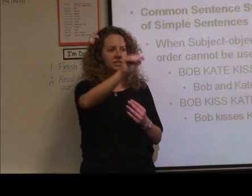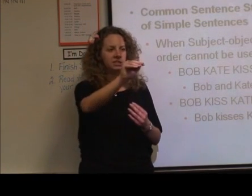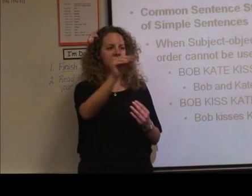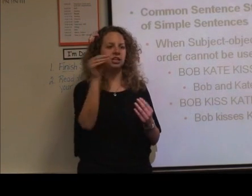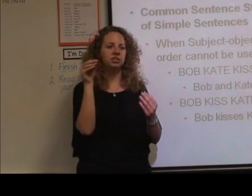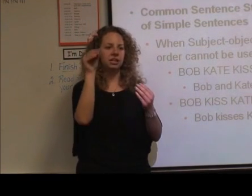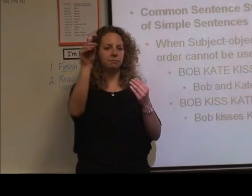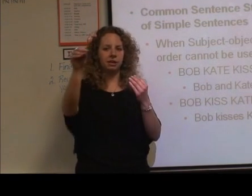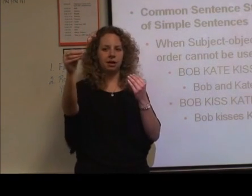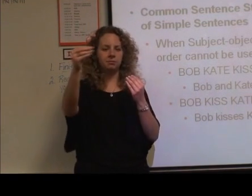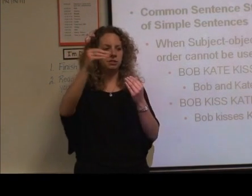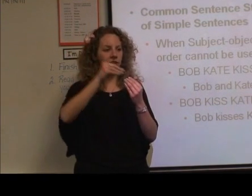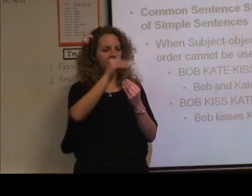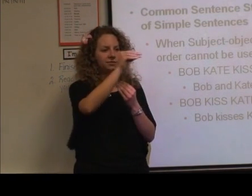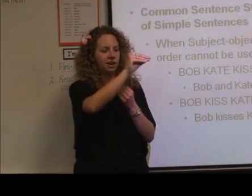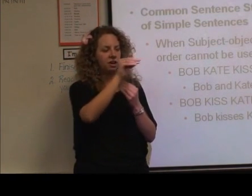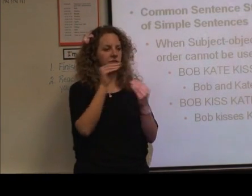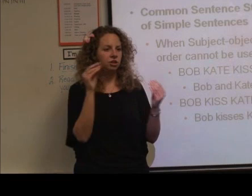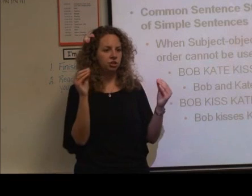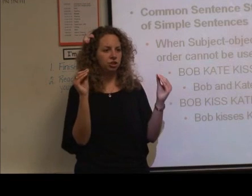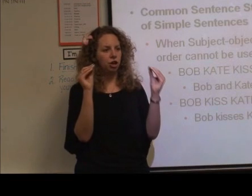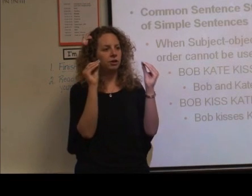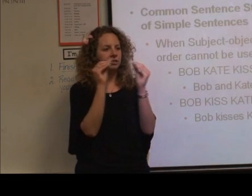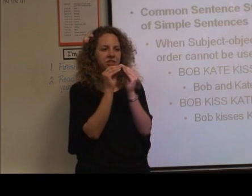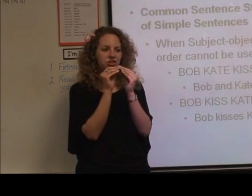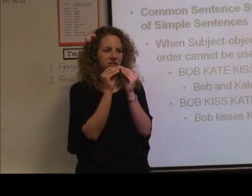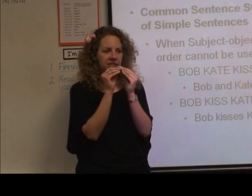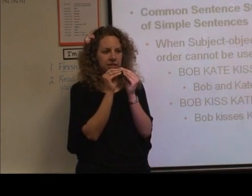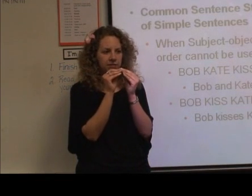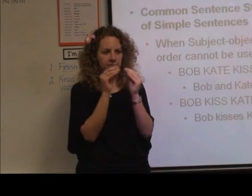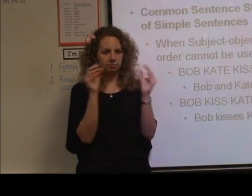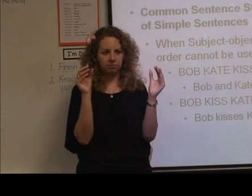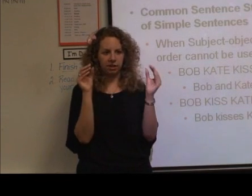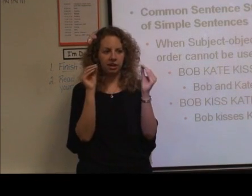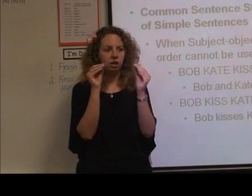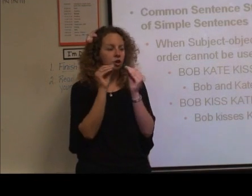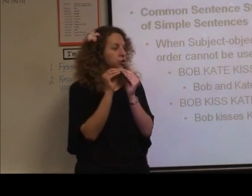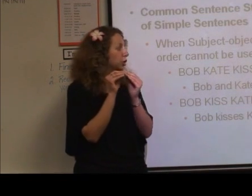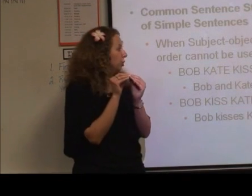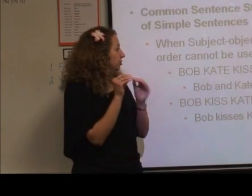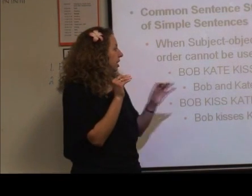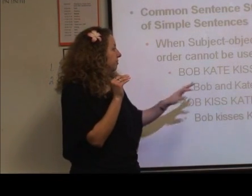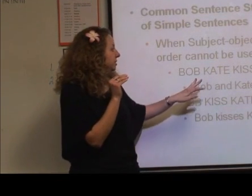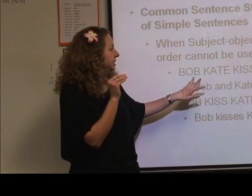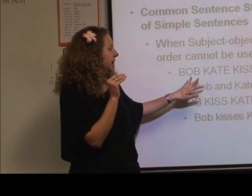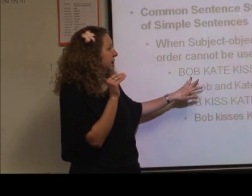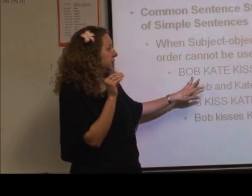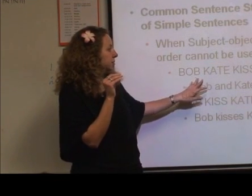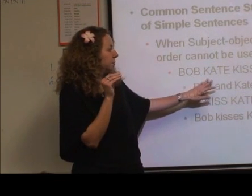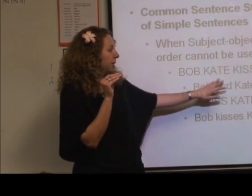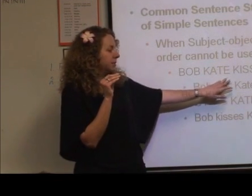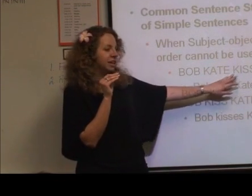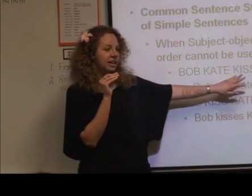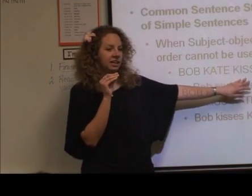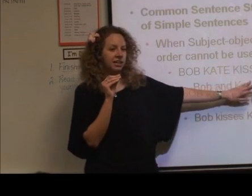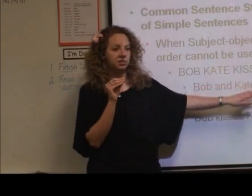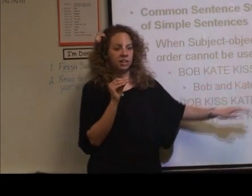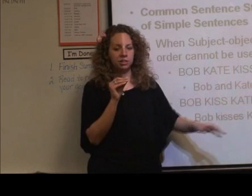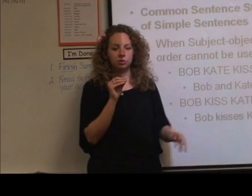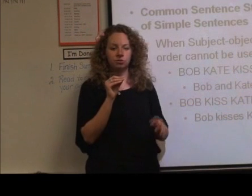is kind of just like becomes the classifier to show, and this is just kiss, okay? So now if we say Bob and Kate kiss, okay? So